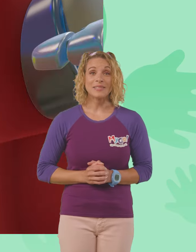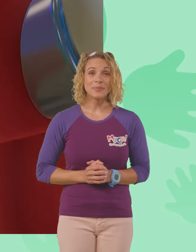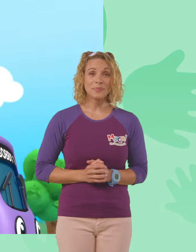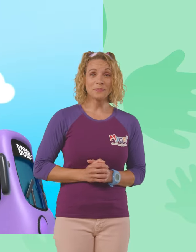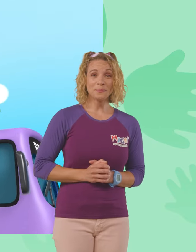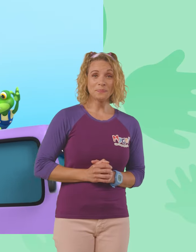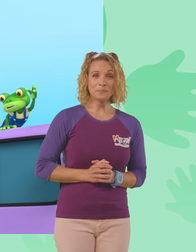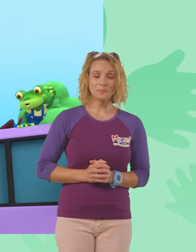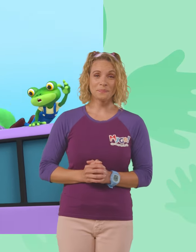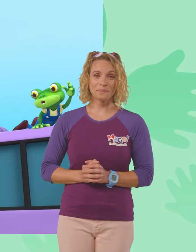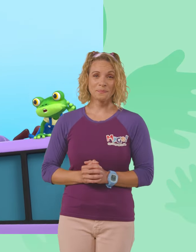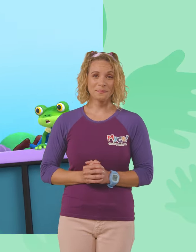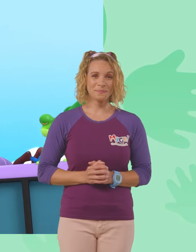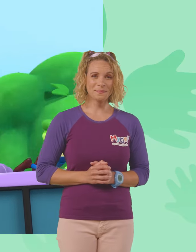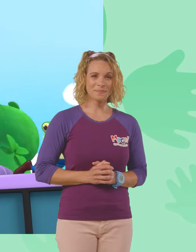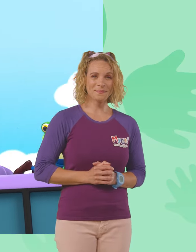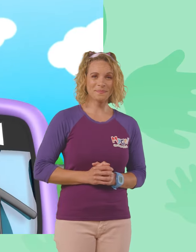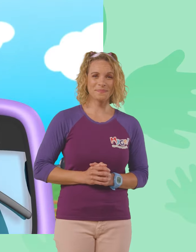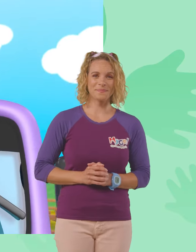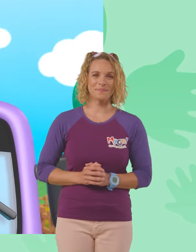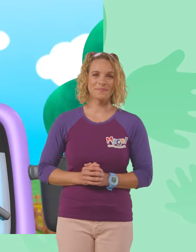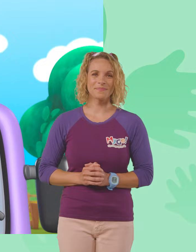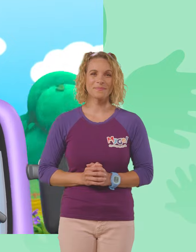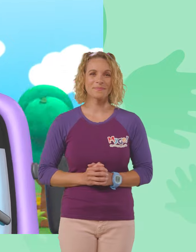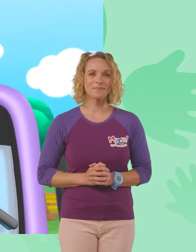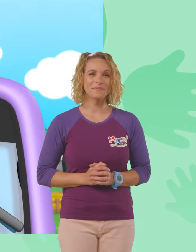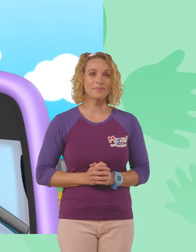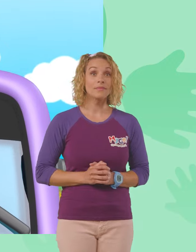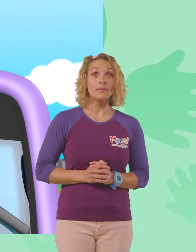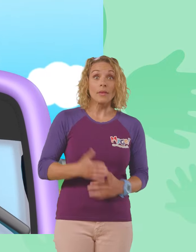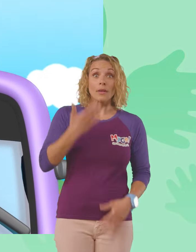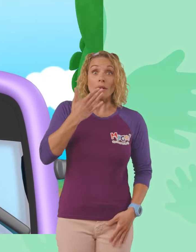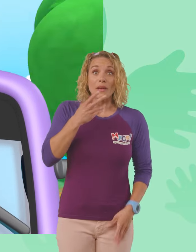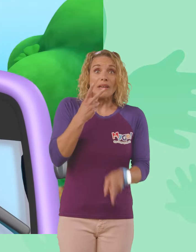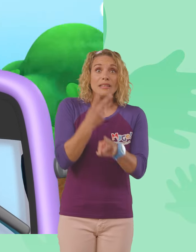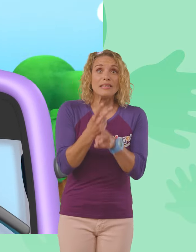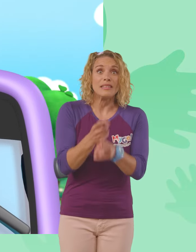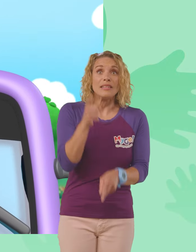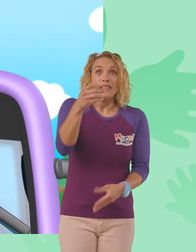Look out!